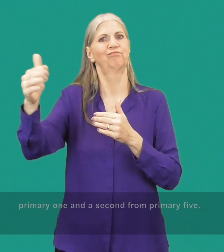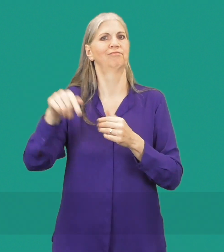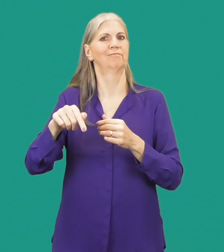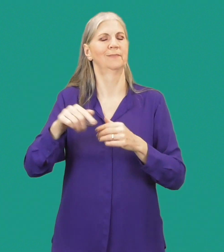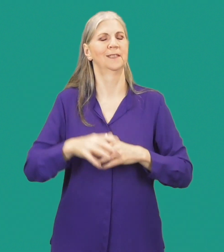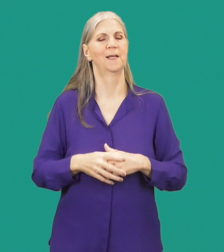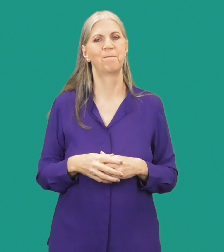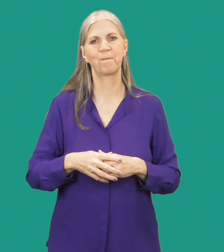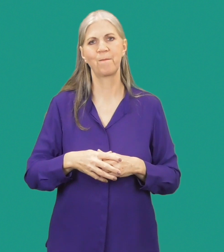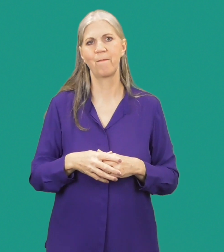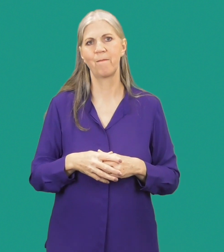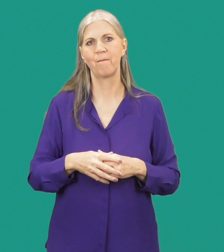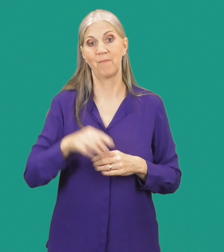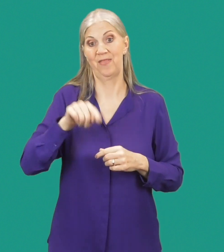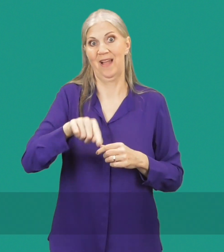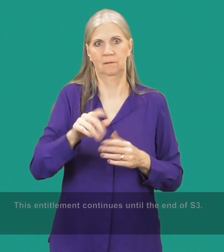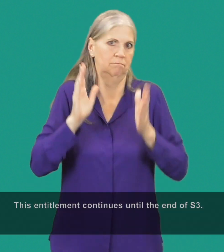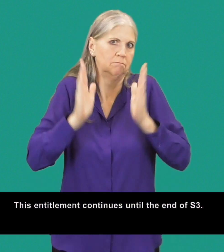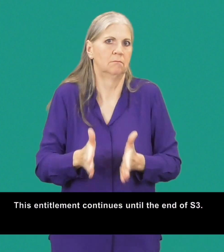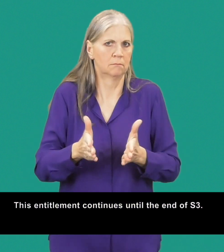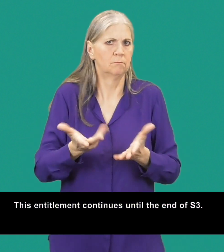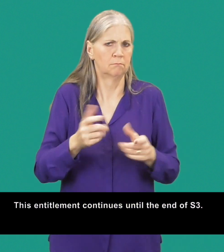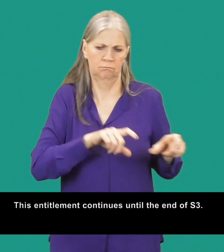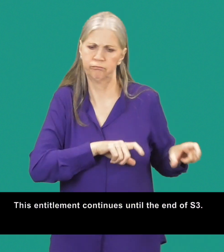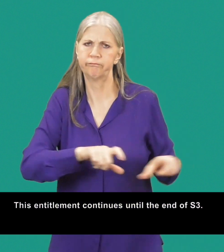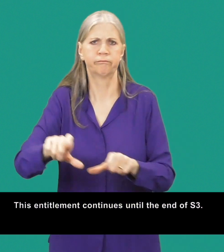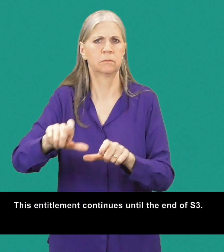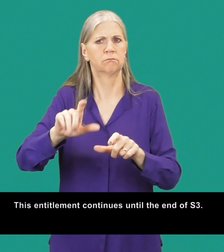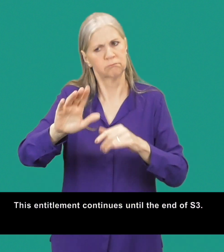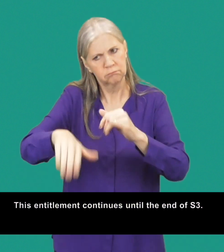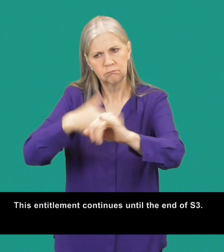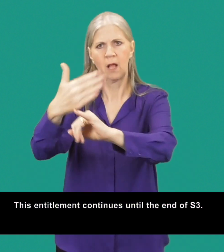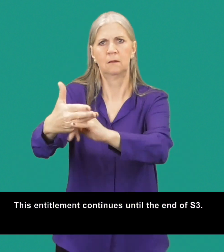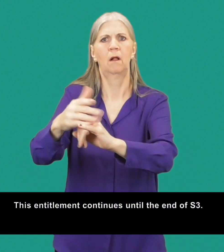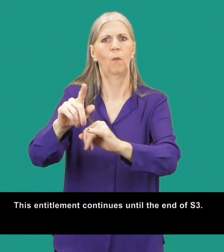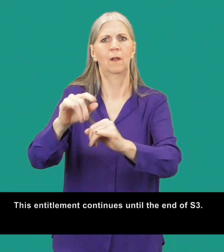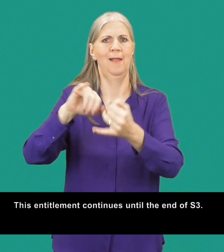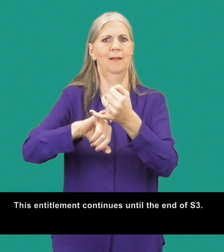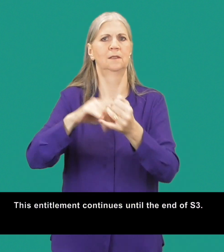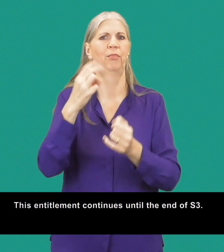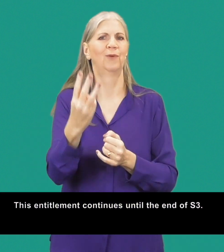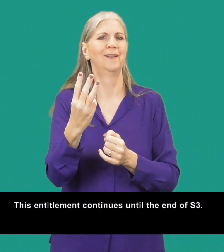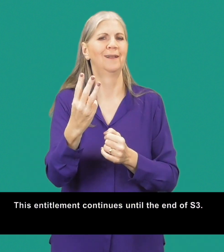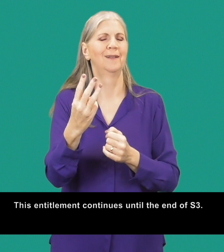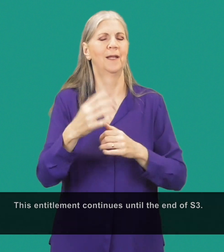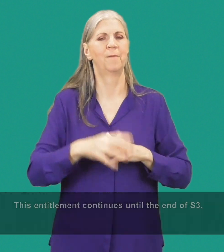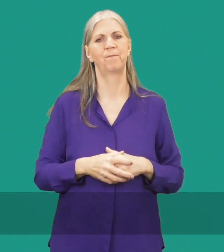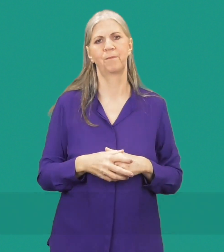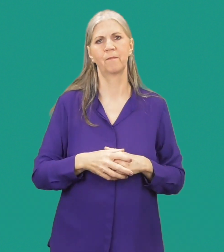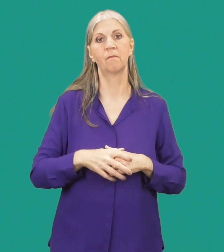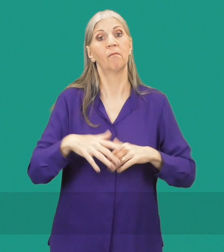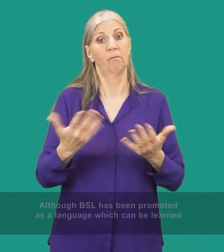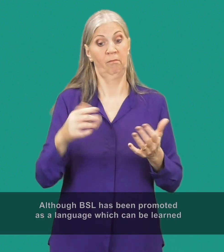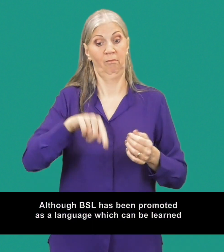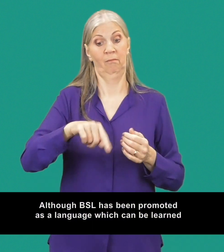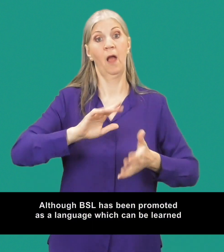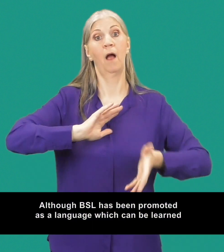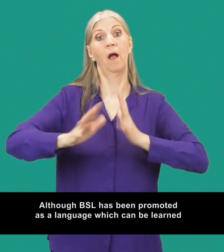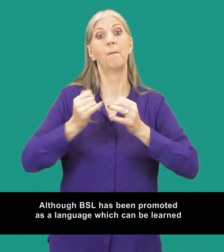This entitlement continues until the end of S3. Although BSL has been promoted as a language